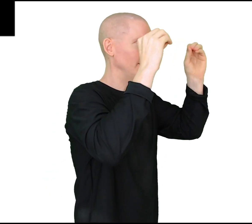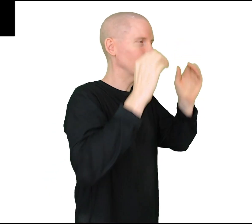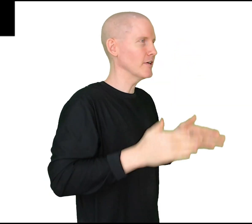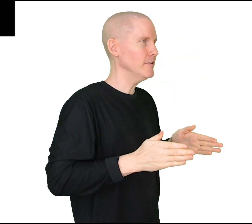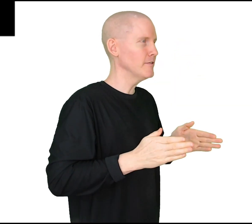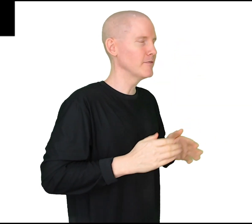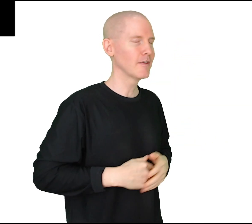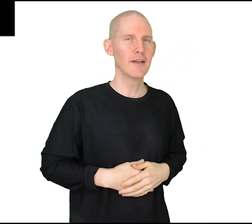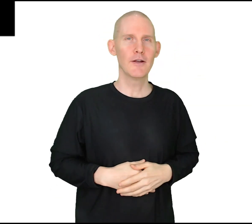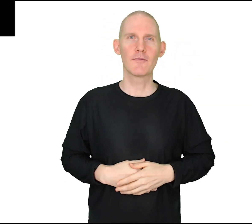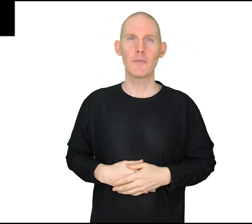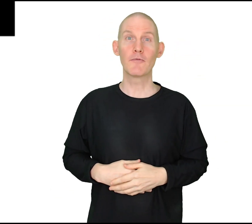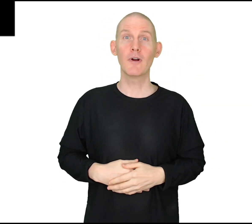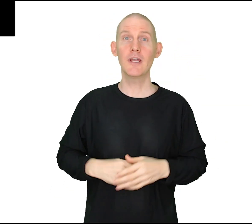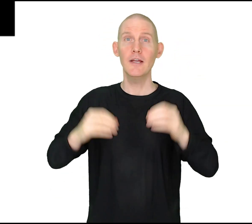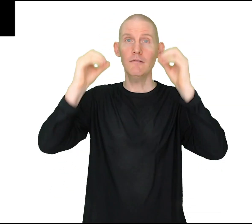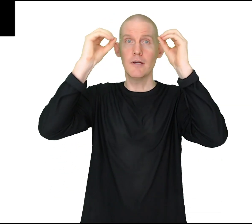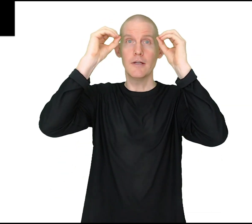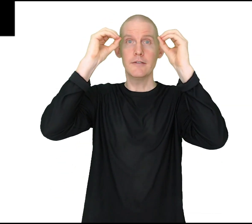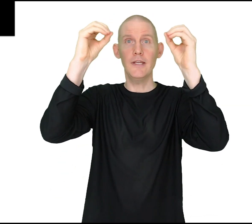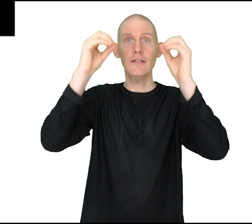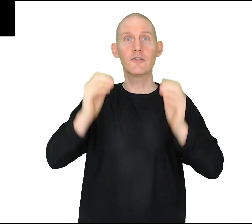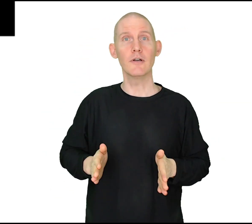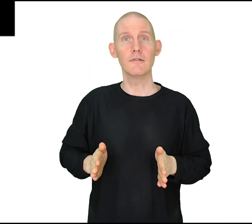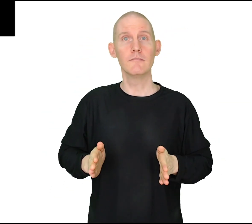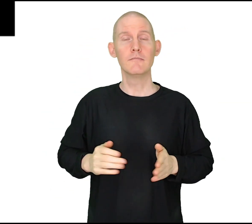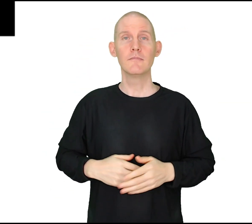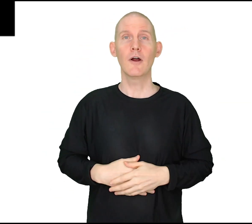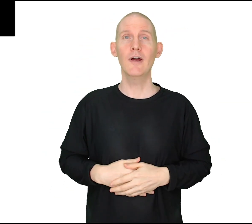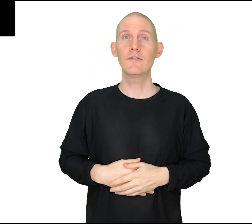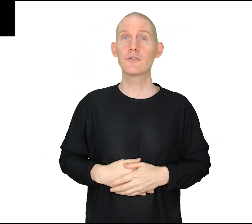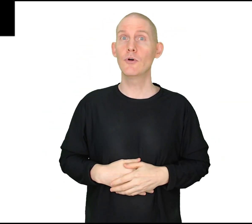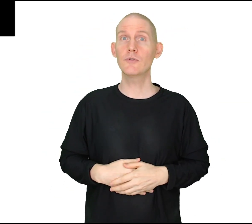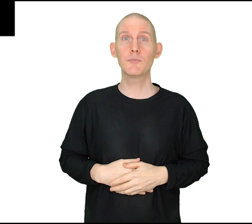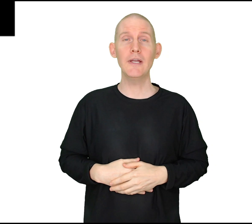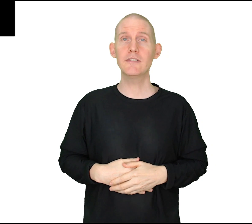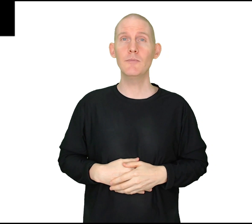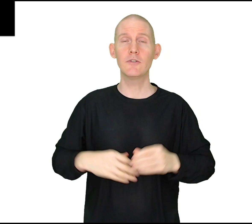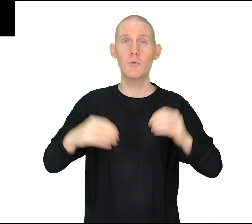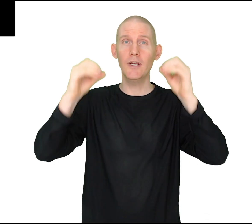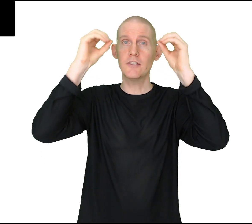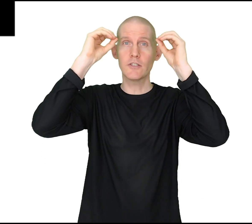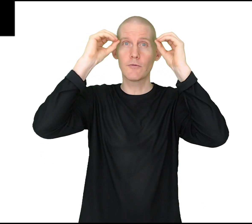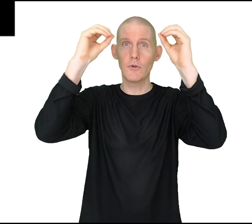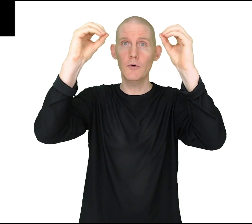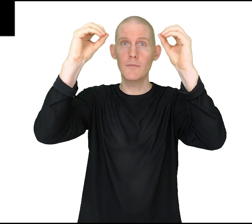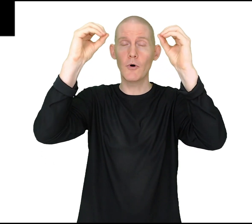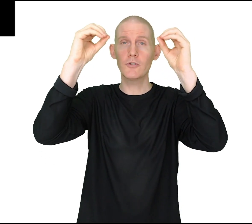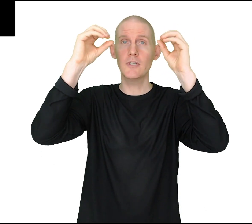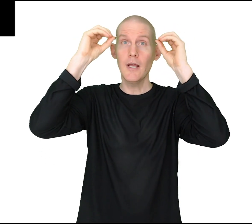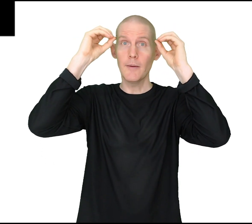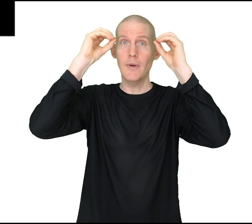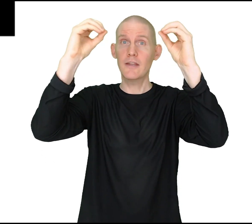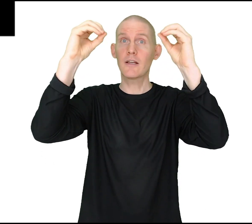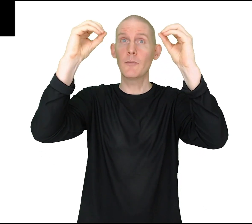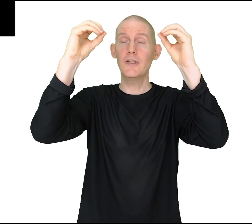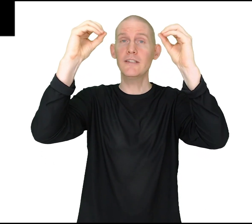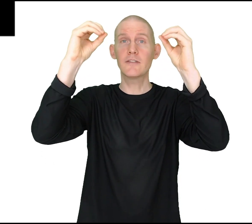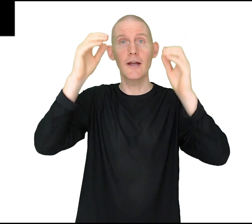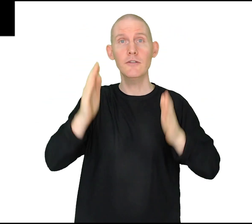teacher. From the front again, teacher. All right, there's no space in between. It's just fluid motion. Make the complete sign,